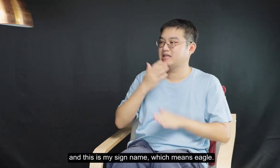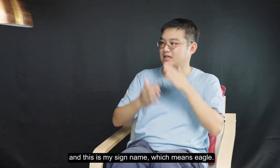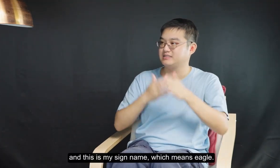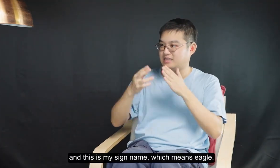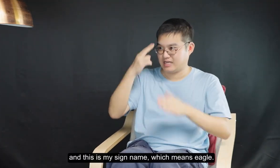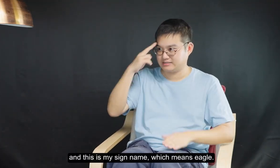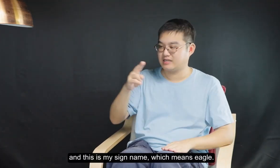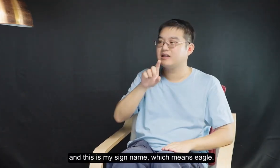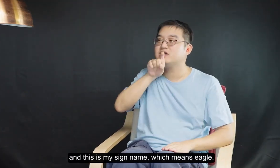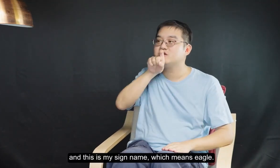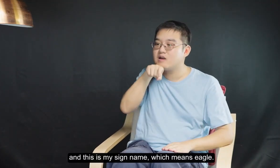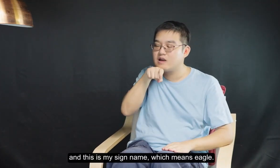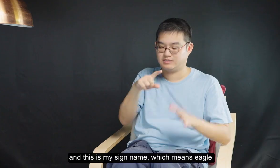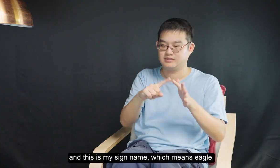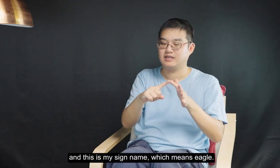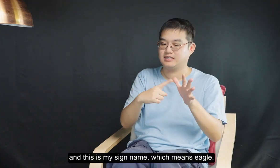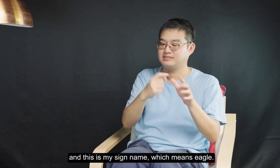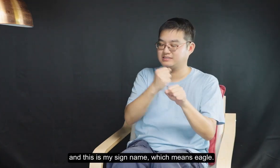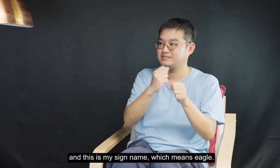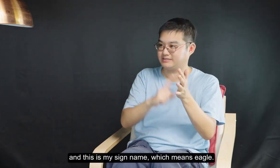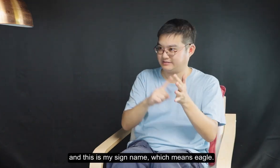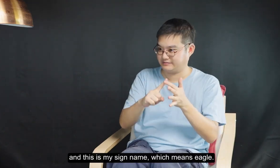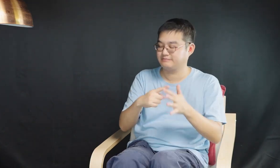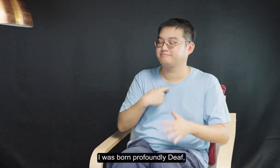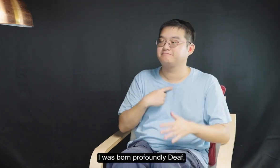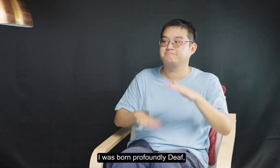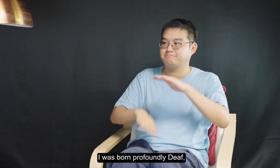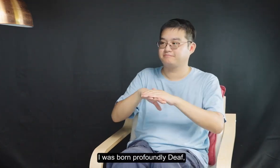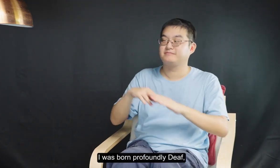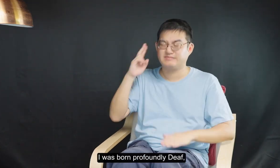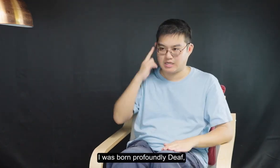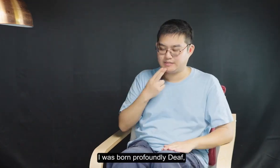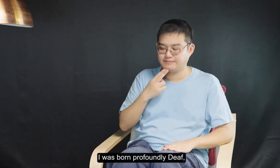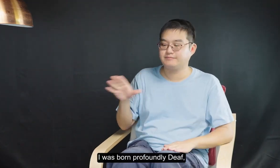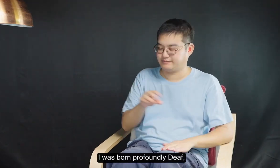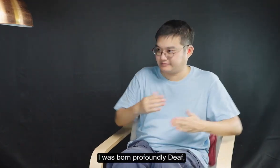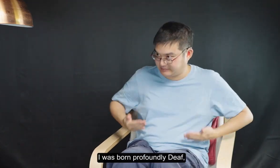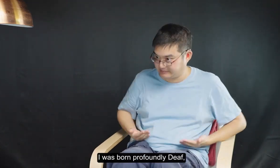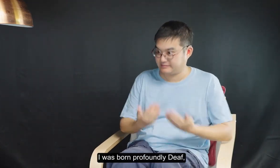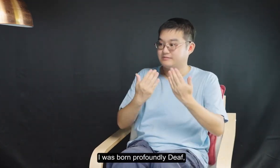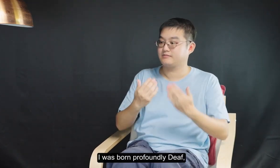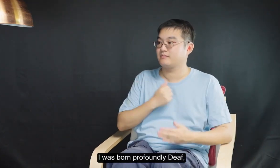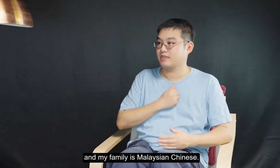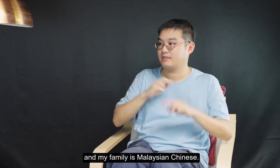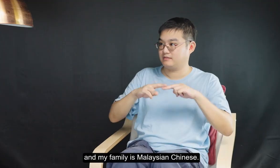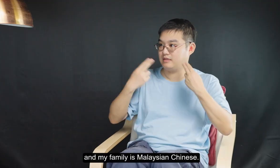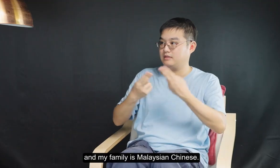and this is my sign name, which means eagle. I was born profoundly deaf, and my family